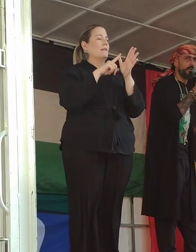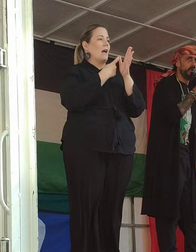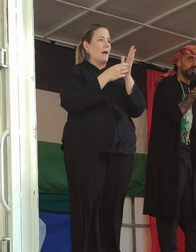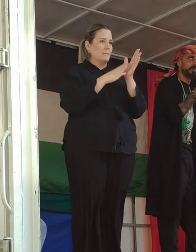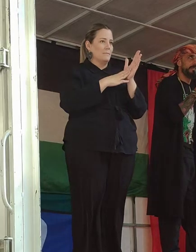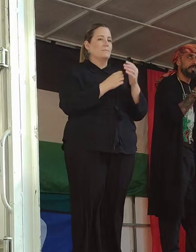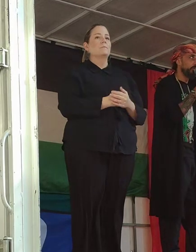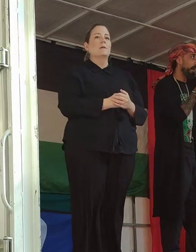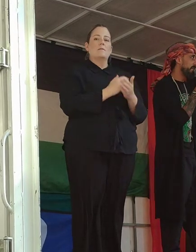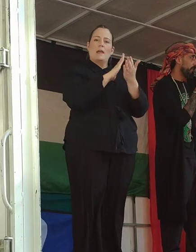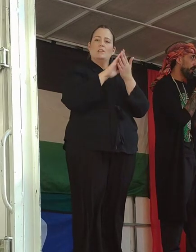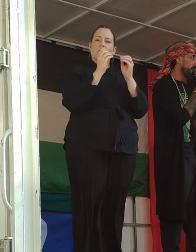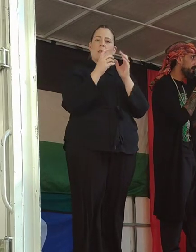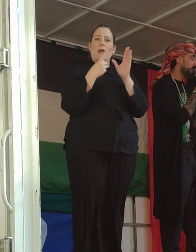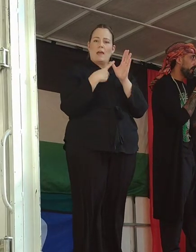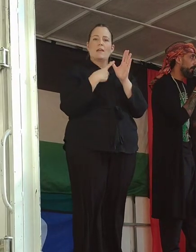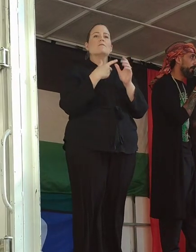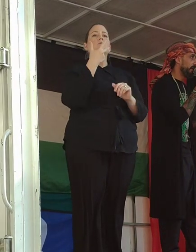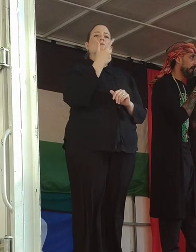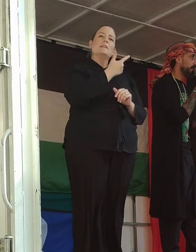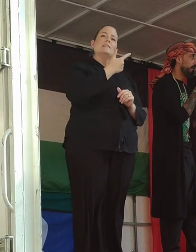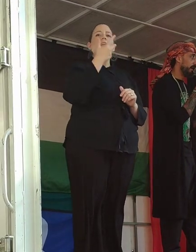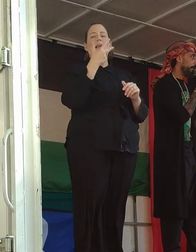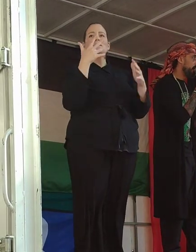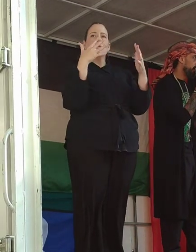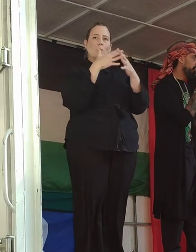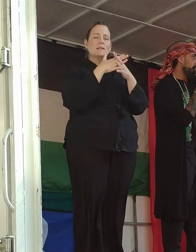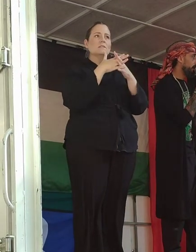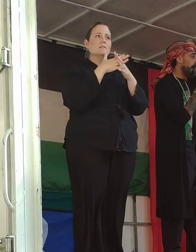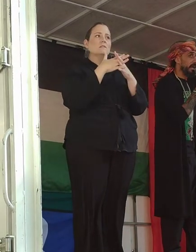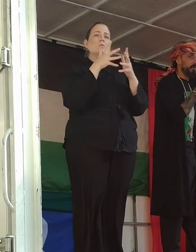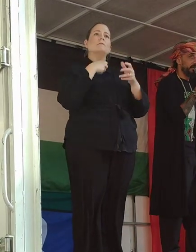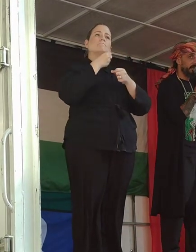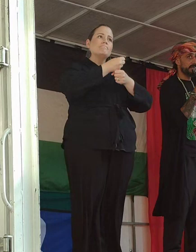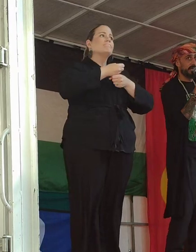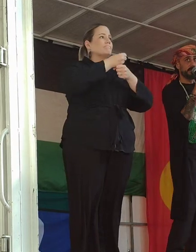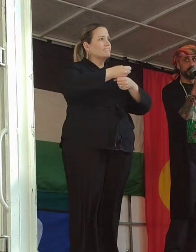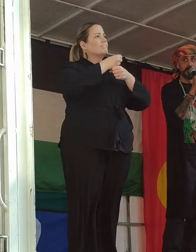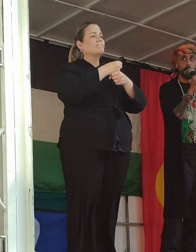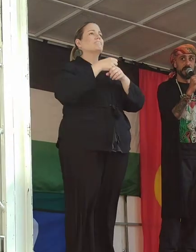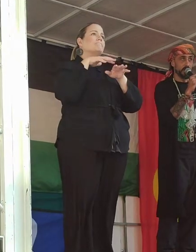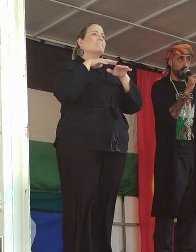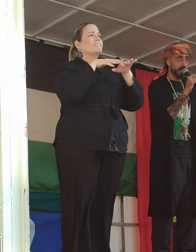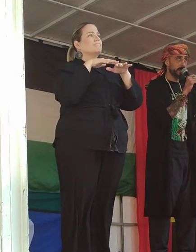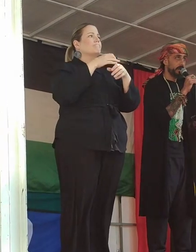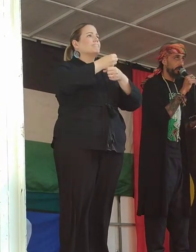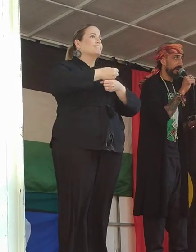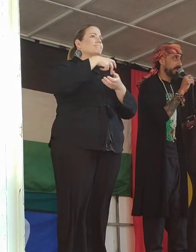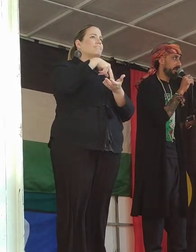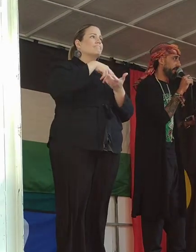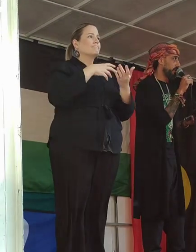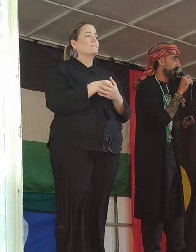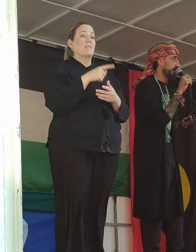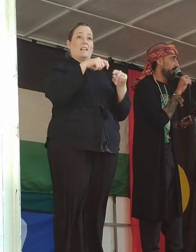HTA now for 17 or 18 weeks. We've been picketing and the team has been doing amazing